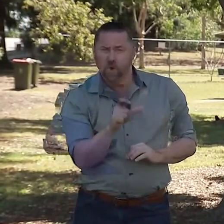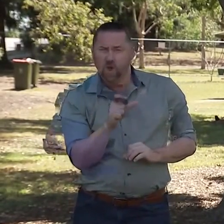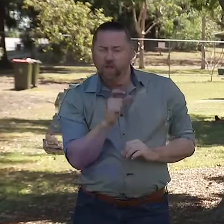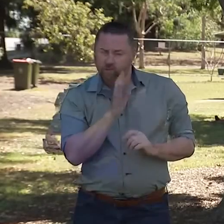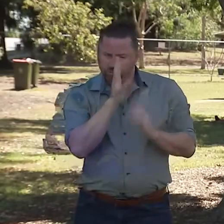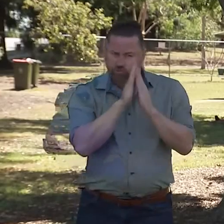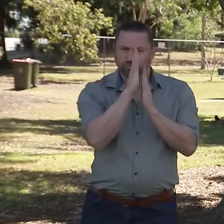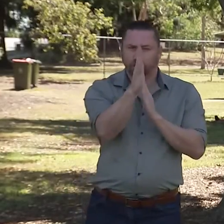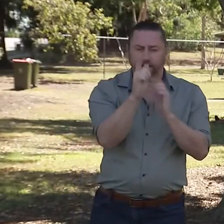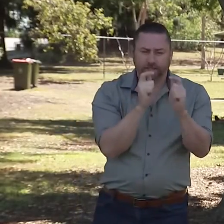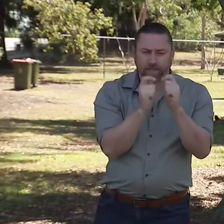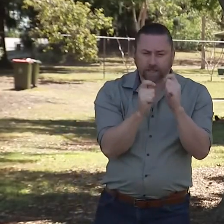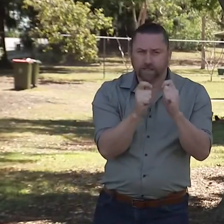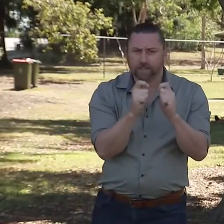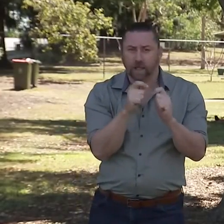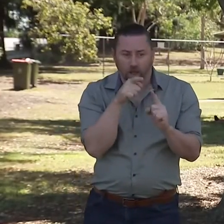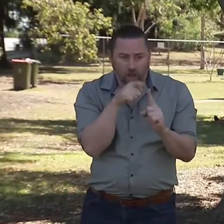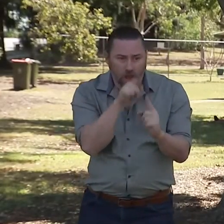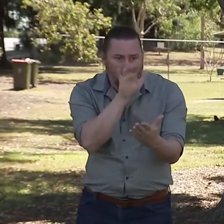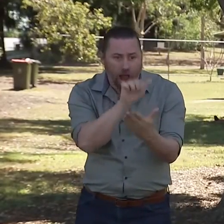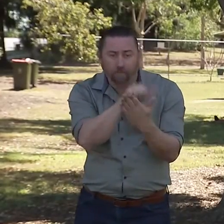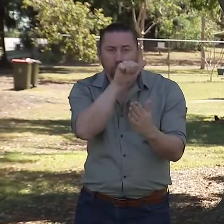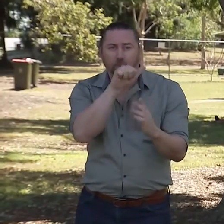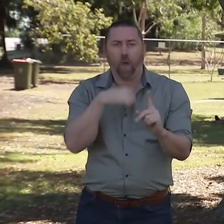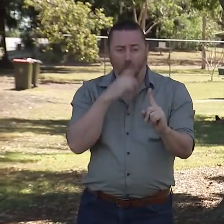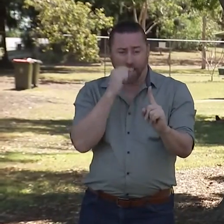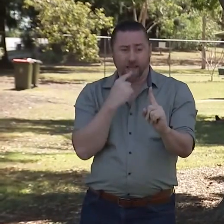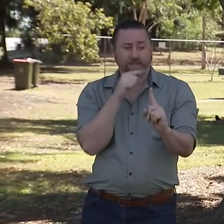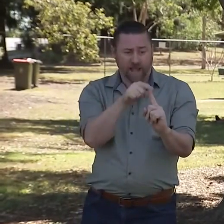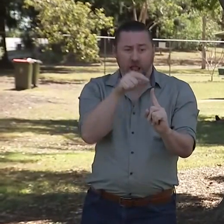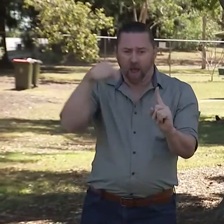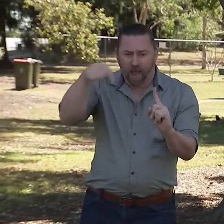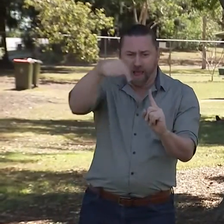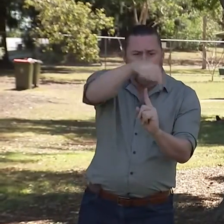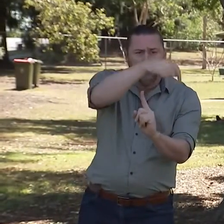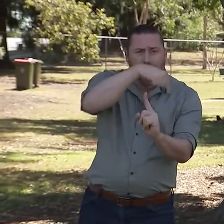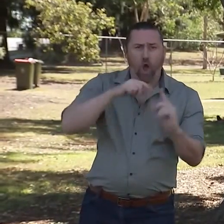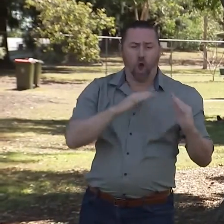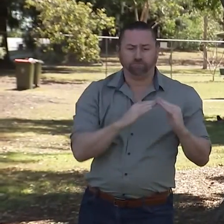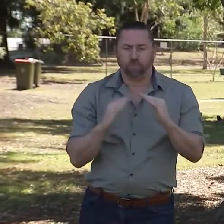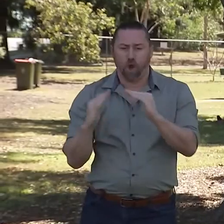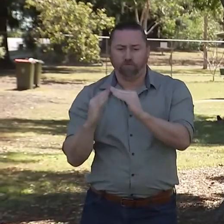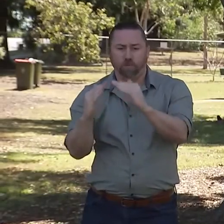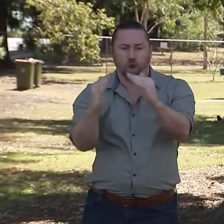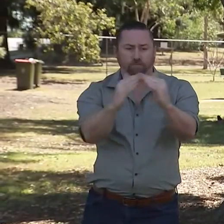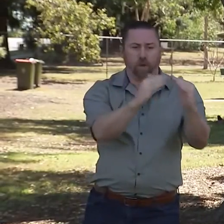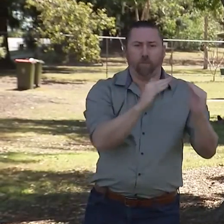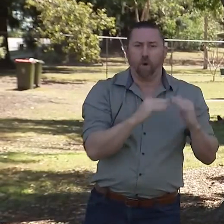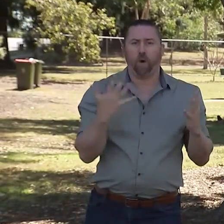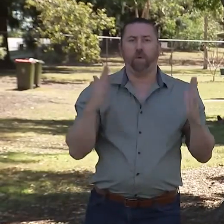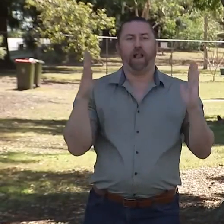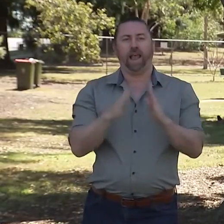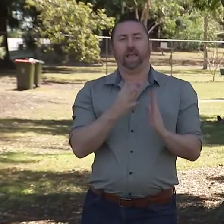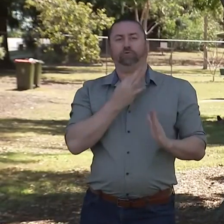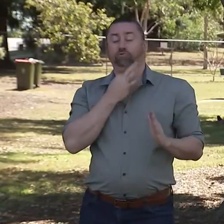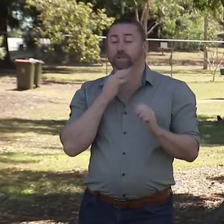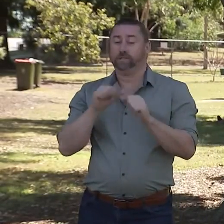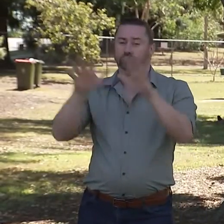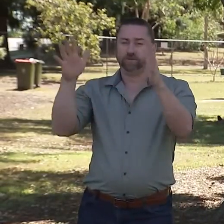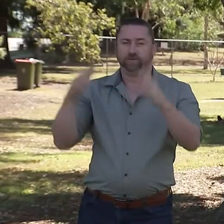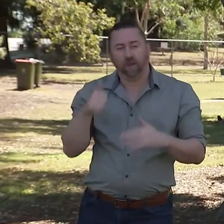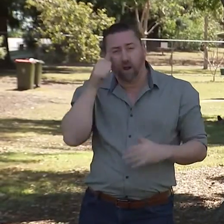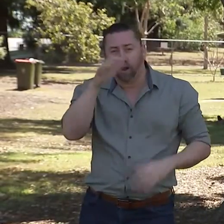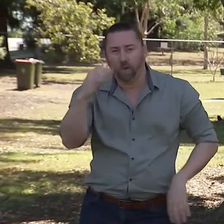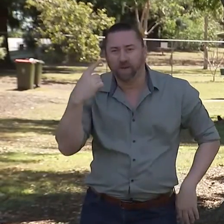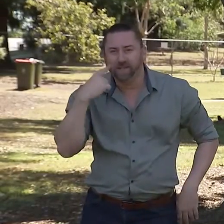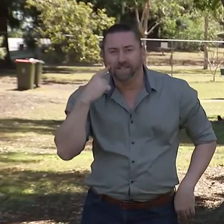really quickly. And thank you for the help that people give our contact tracers. I know it's really hard remembering where you